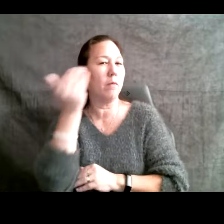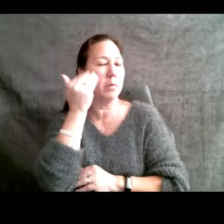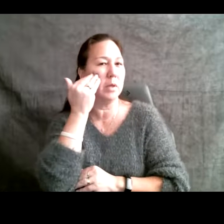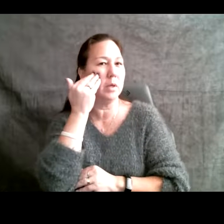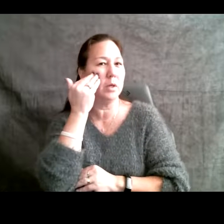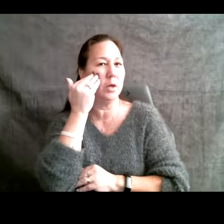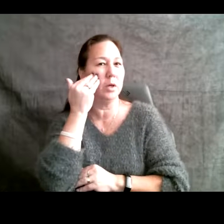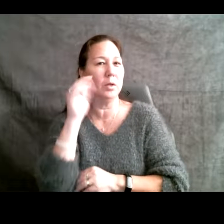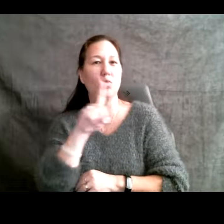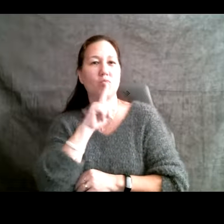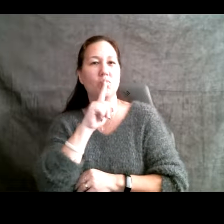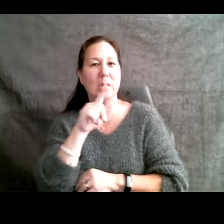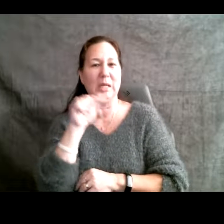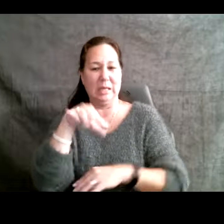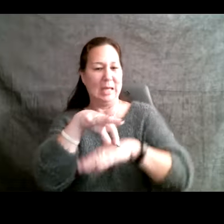areas.